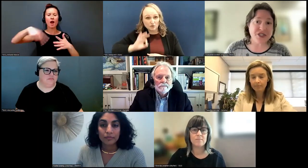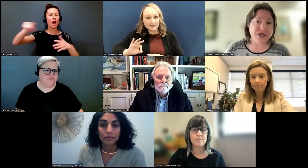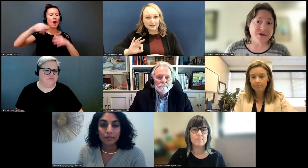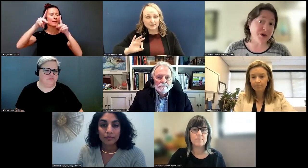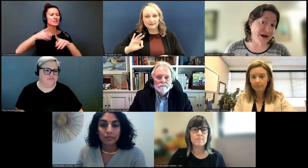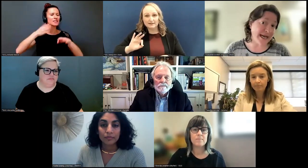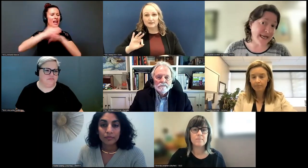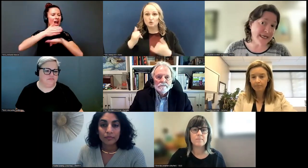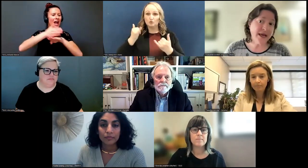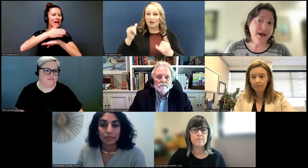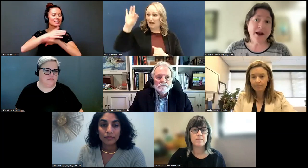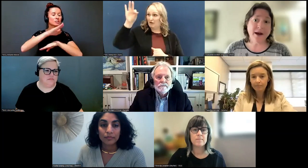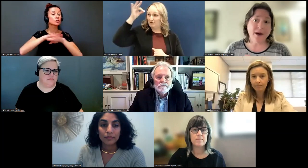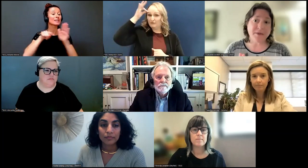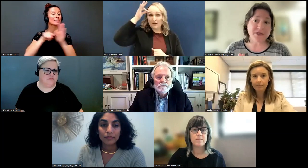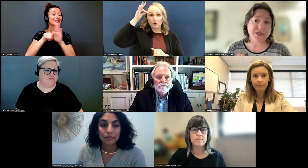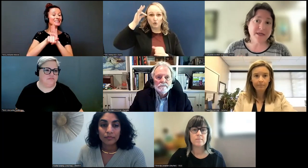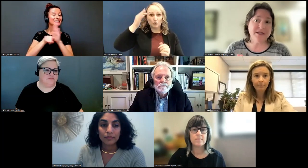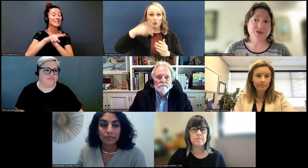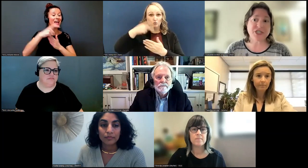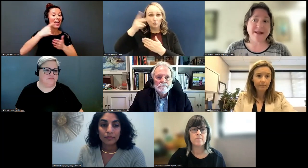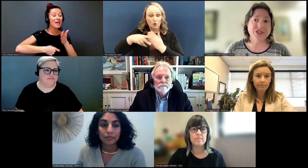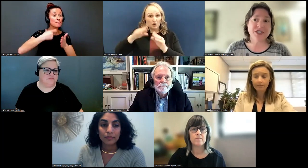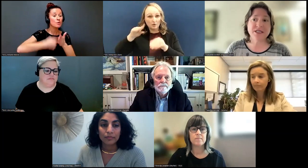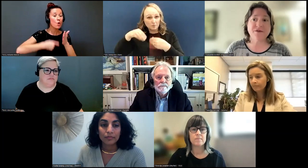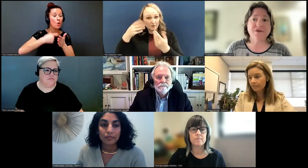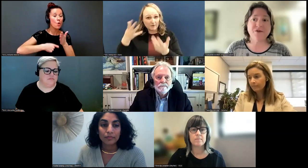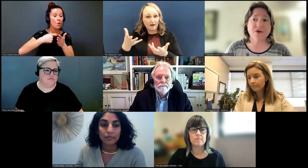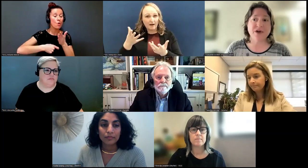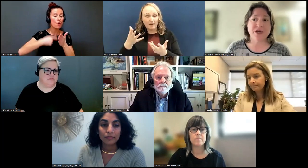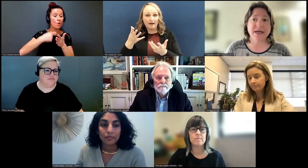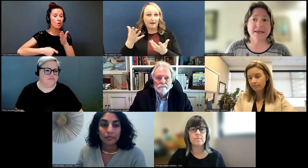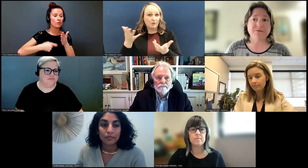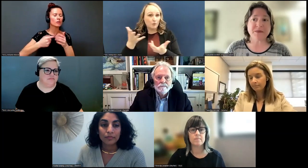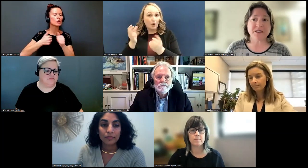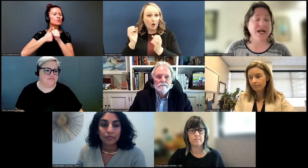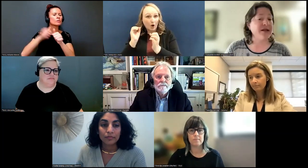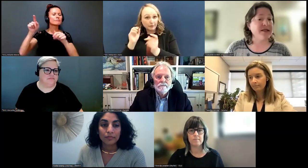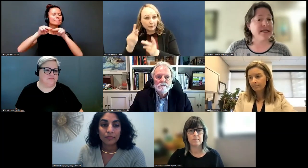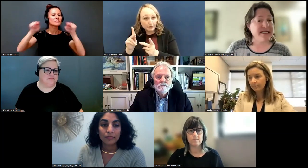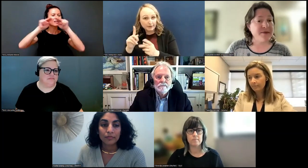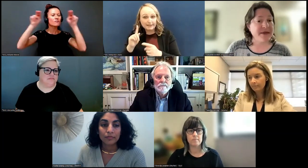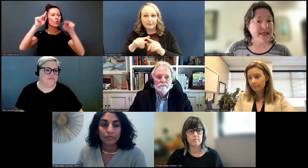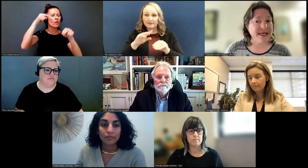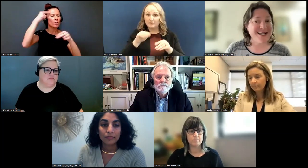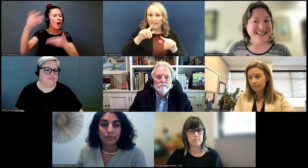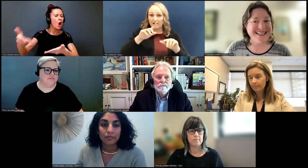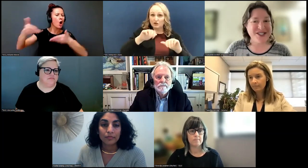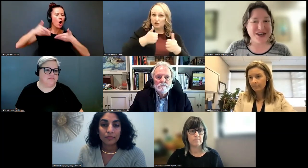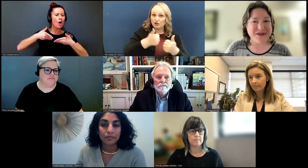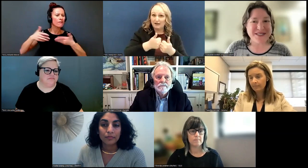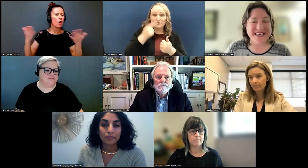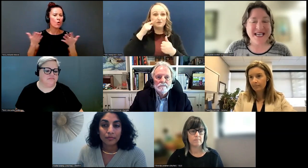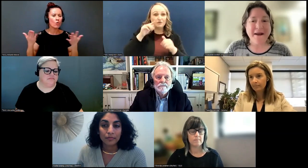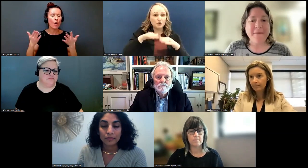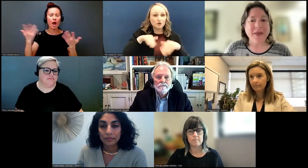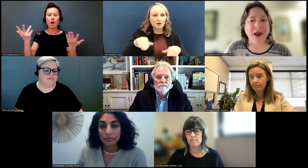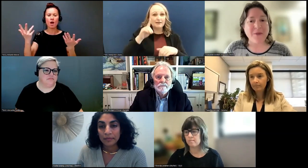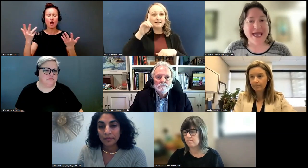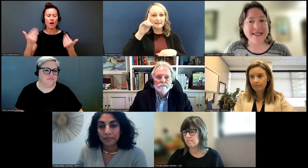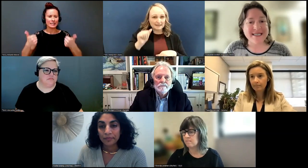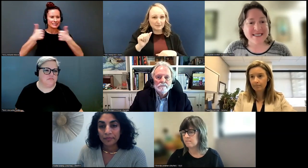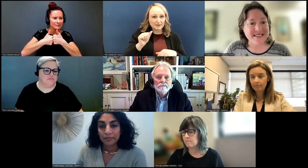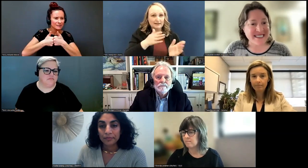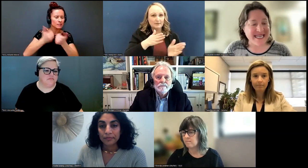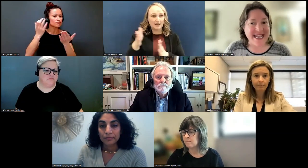federal initiatives provide opportunities or challenges for child disability initiatives.